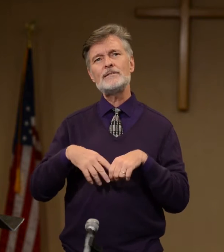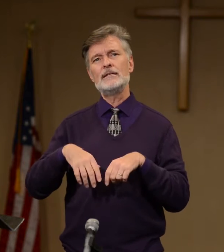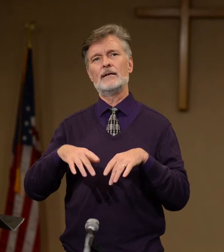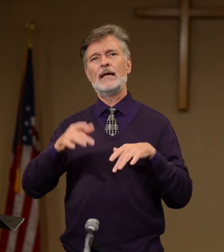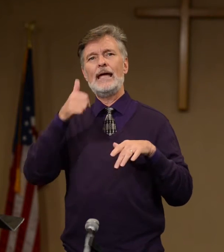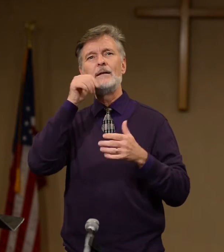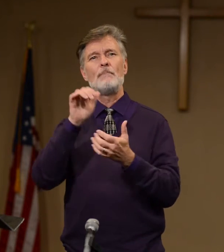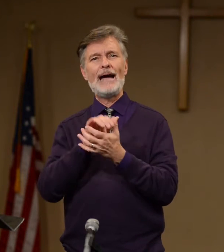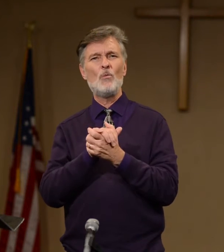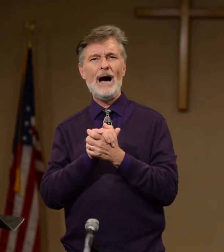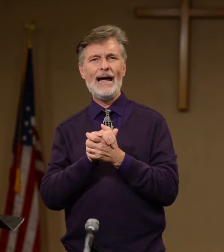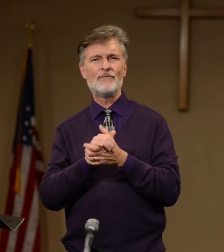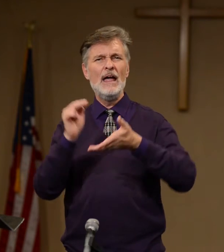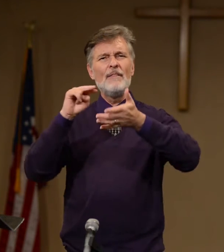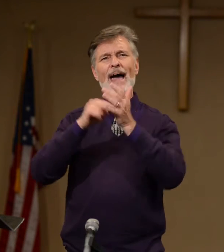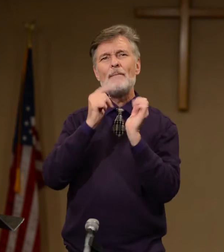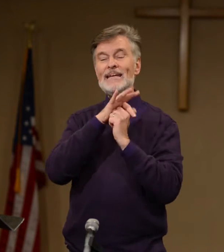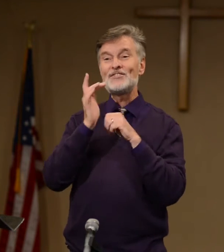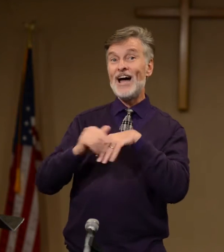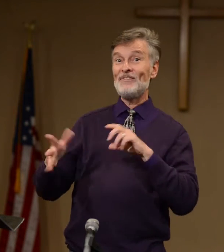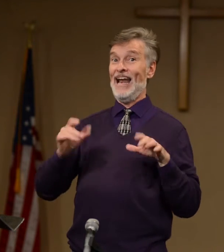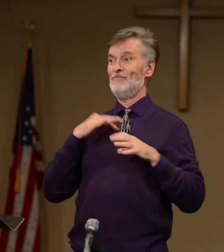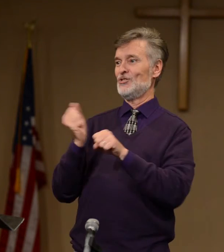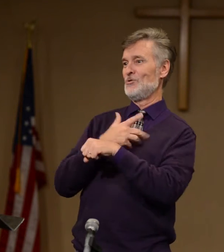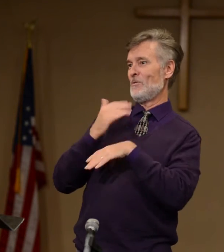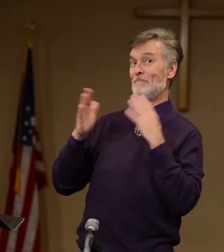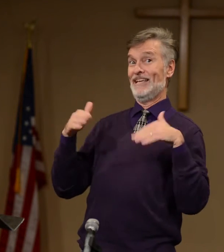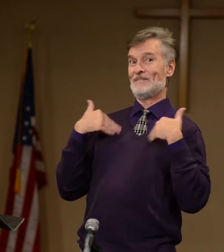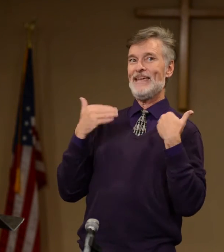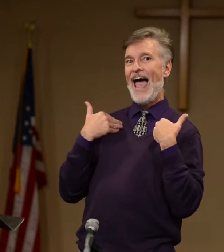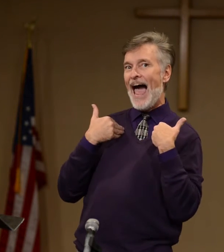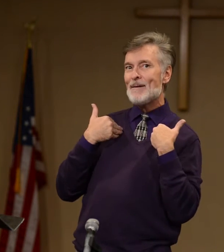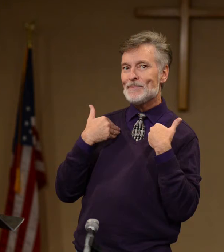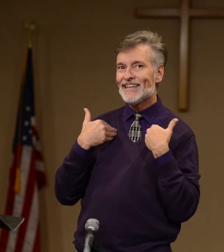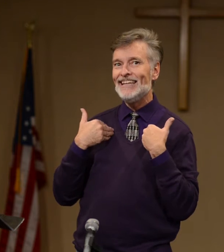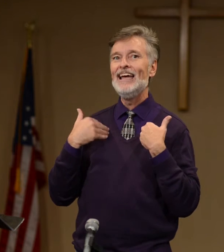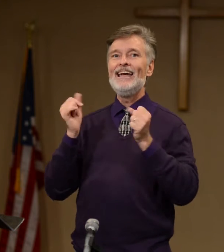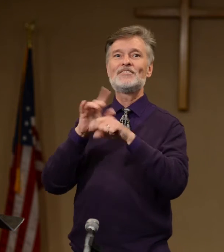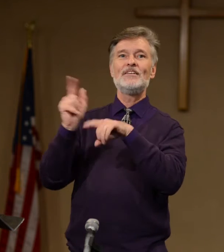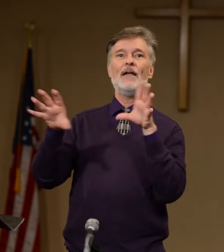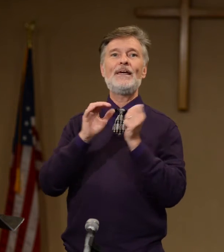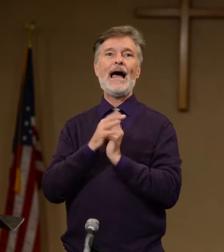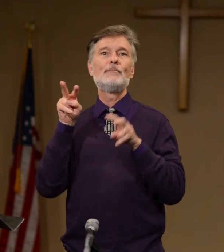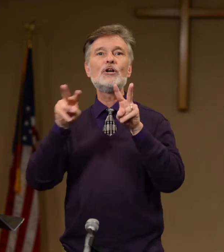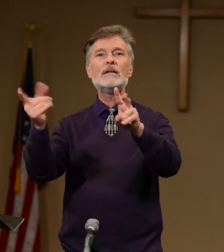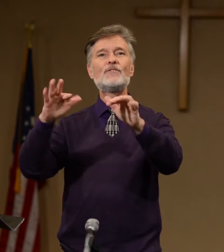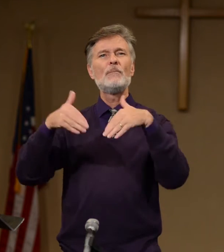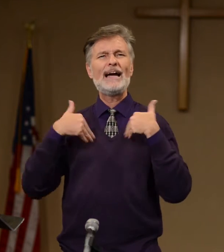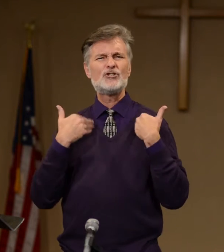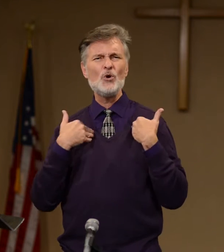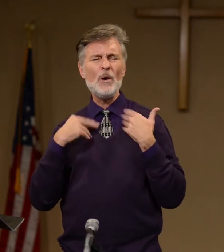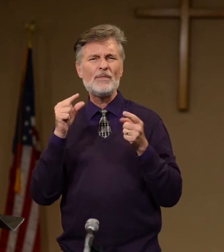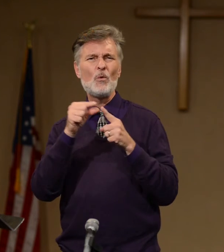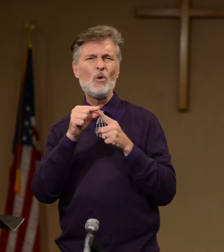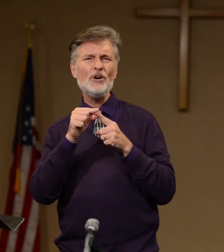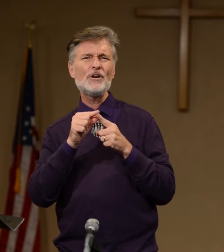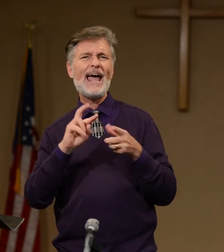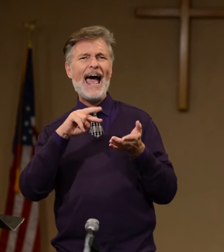rejoicing in my wife. That means not that I'm just doing what makes me happy. It's not that I'm looking for my joy. The word